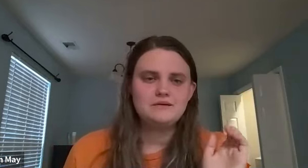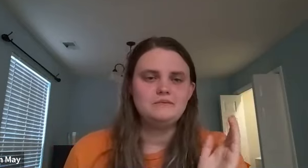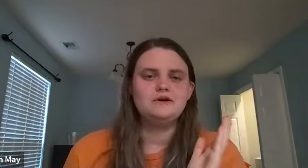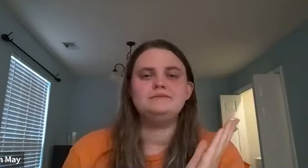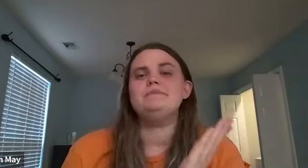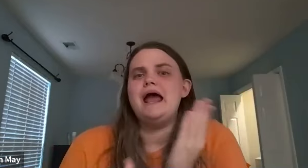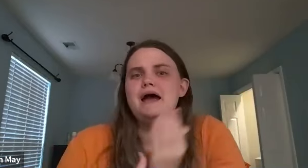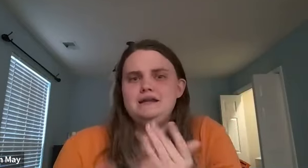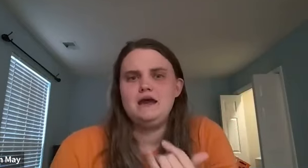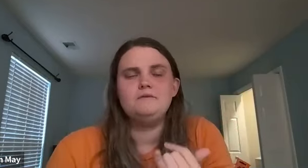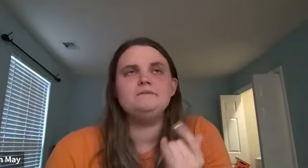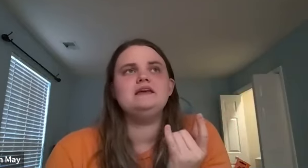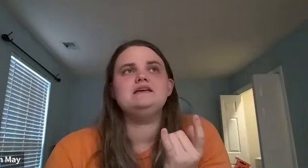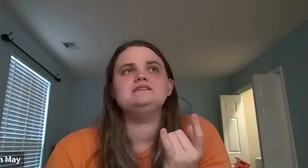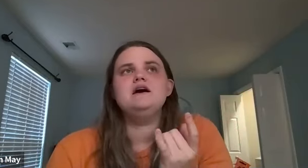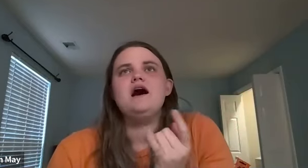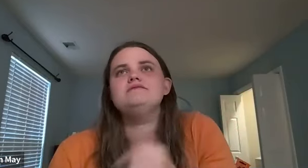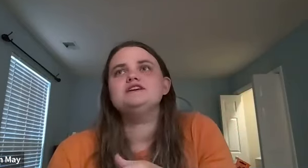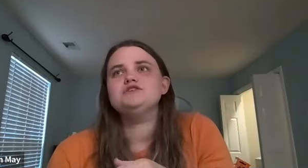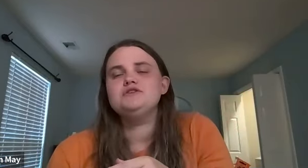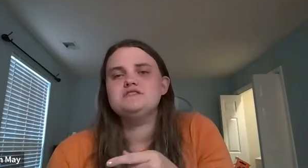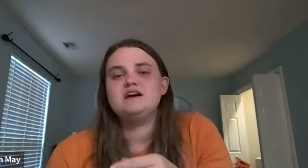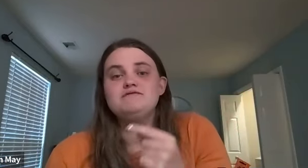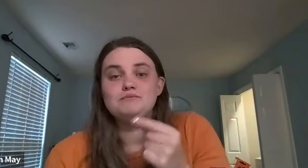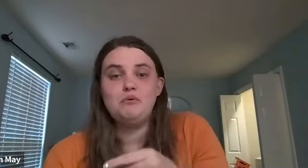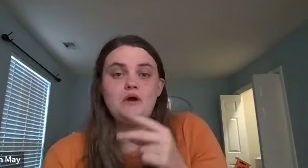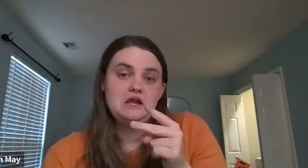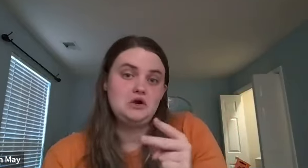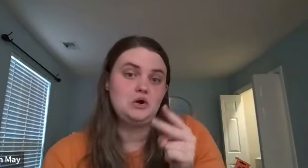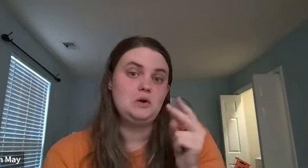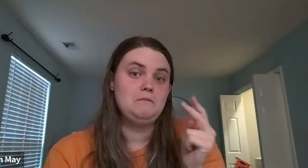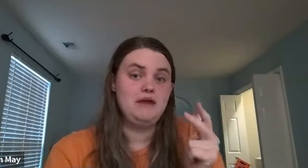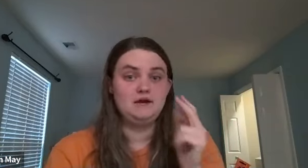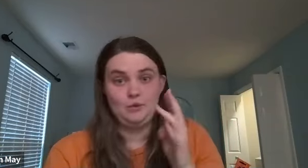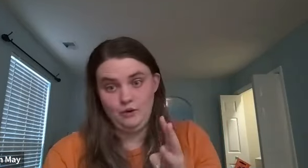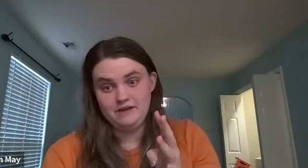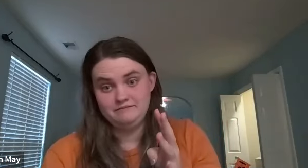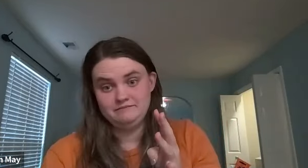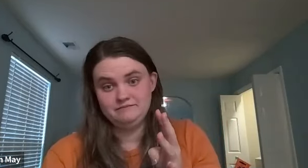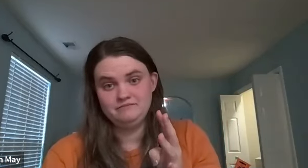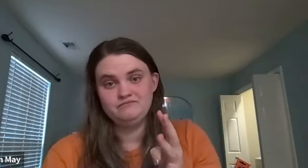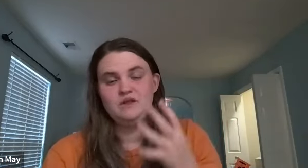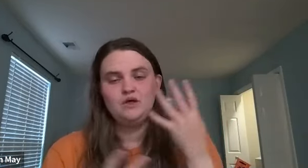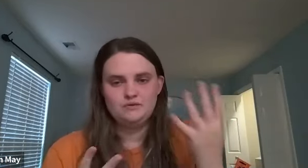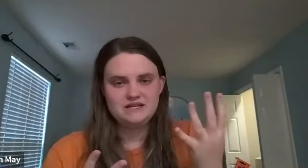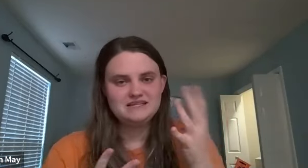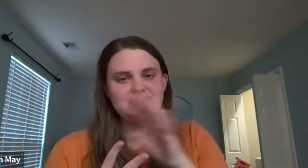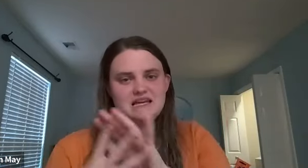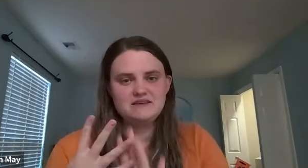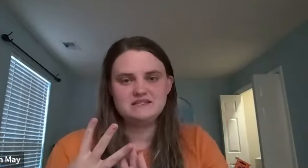I'm gonna add it now, is I've not shown you the sign for boy, girl, man, or woman. The reason I say these is